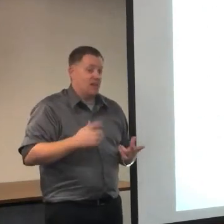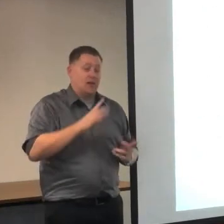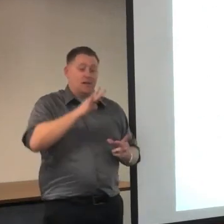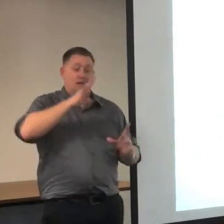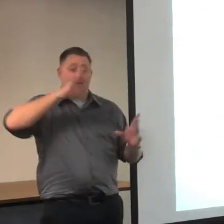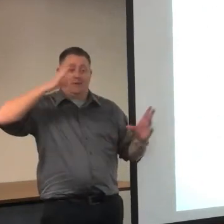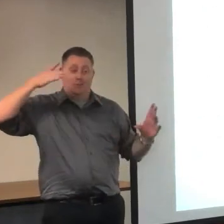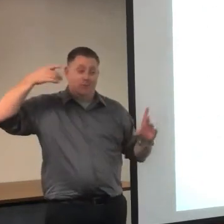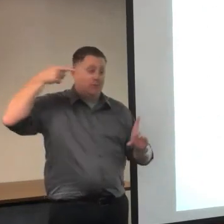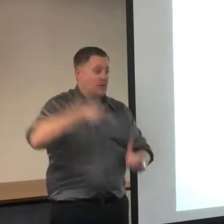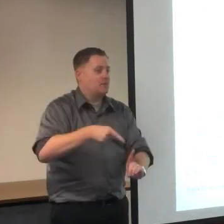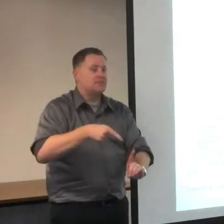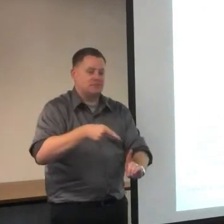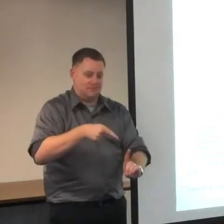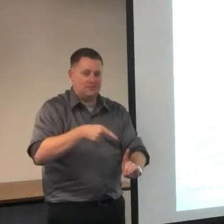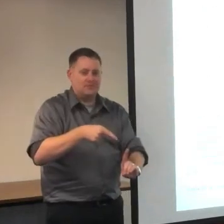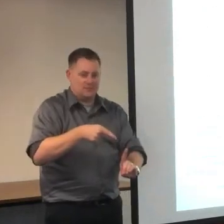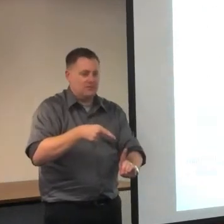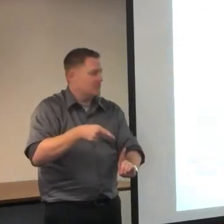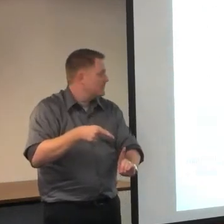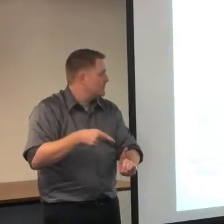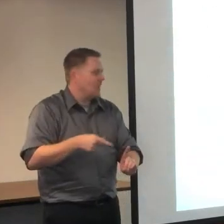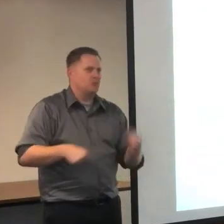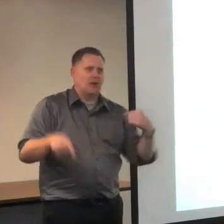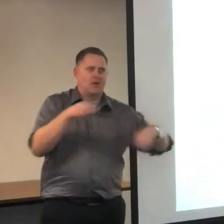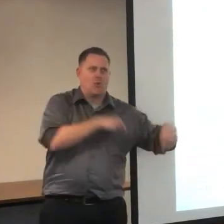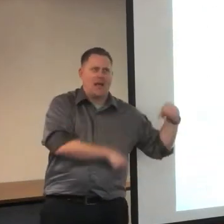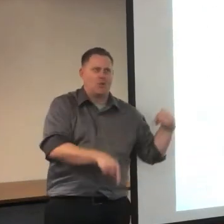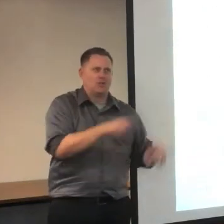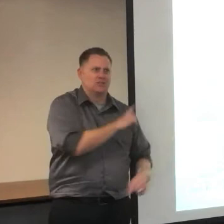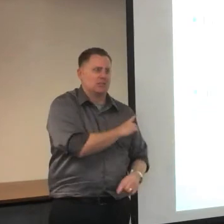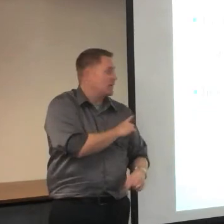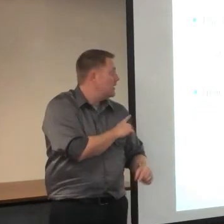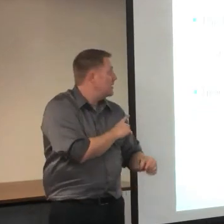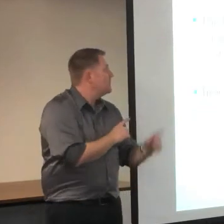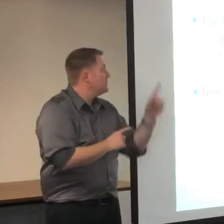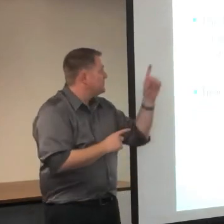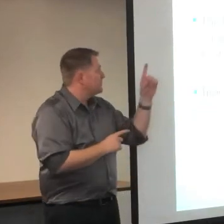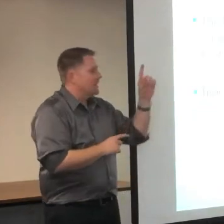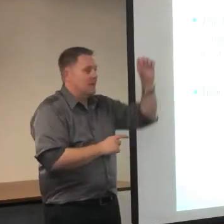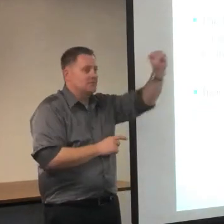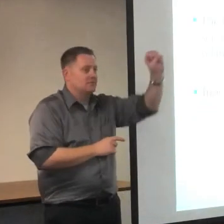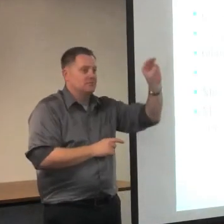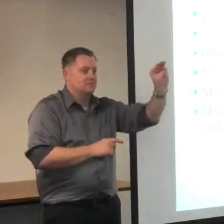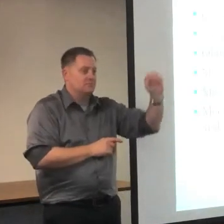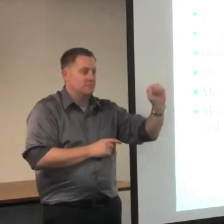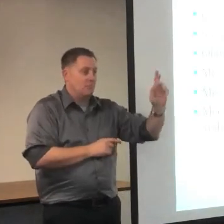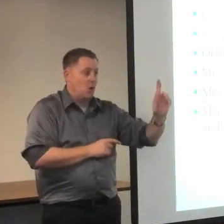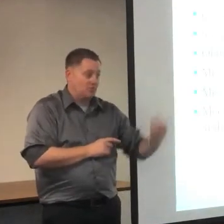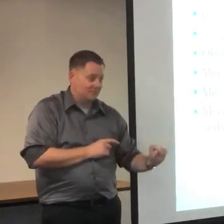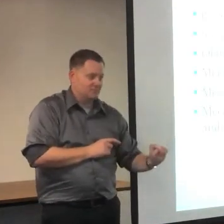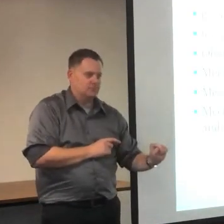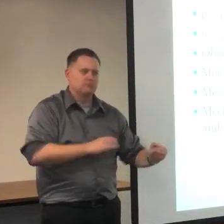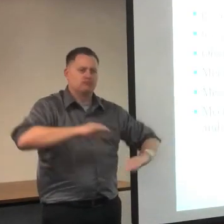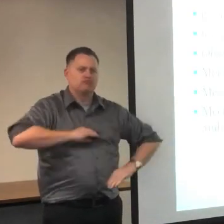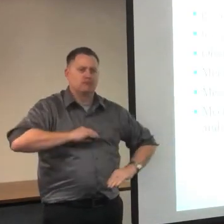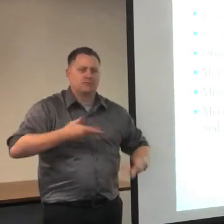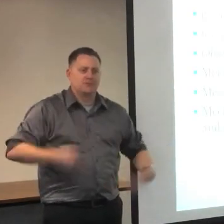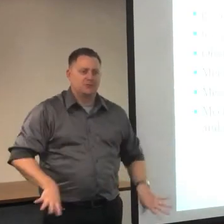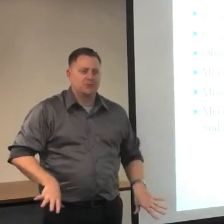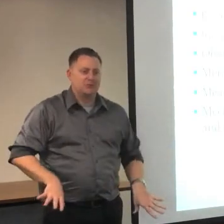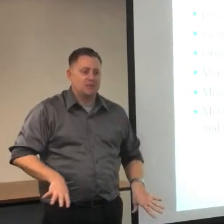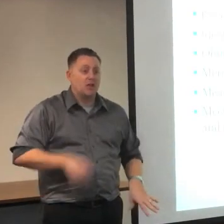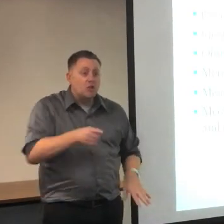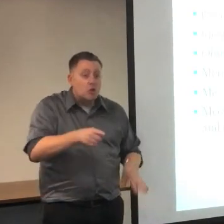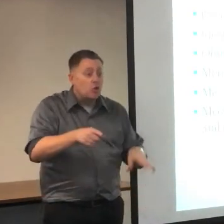criteria of being, I'm trying to go backwards, specific, measurable, aligned, realistic, and timely. Can